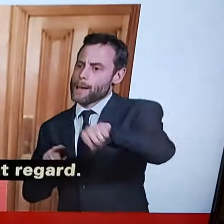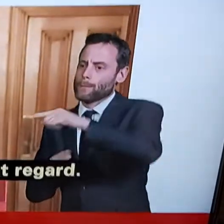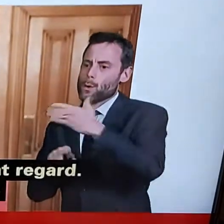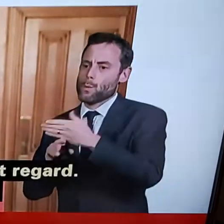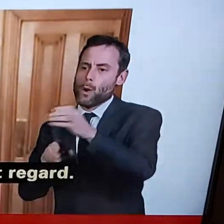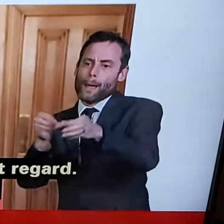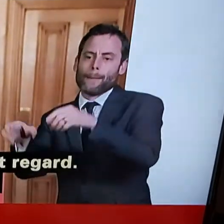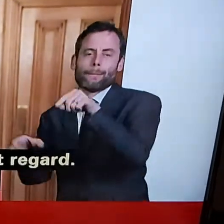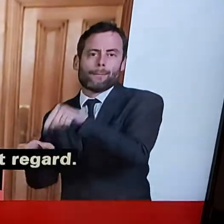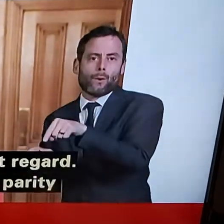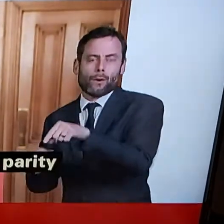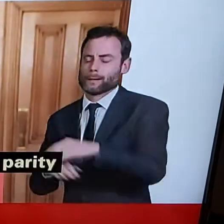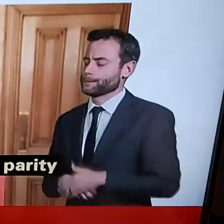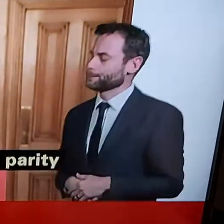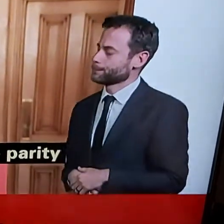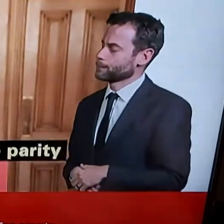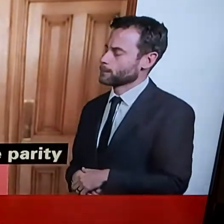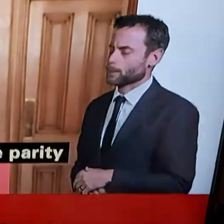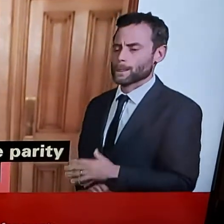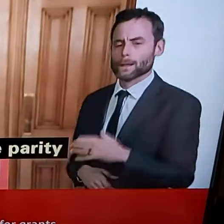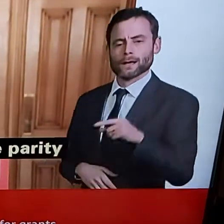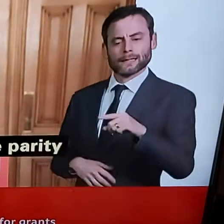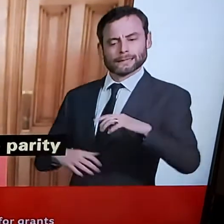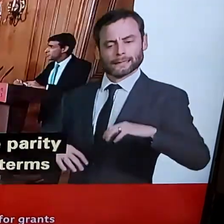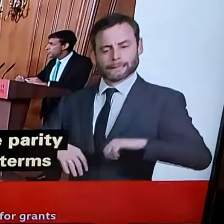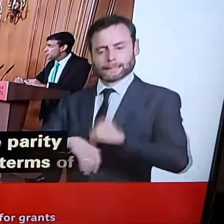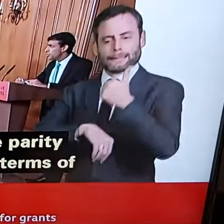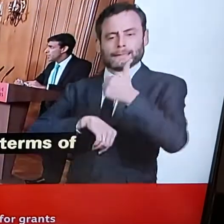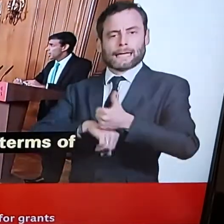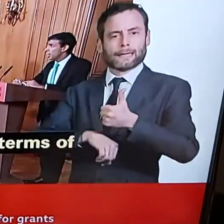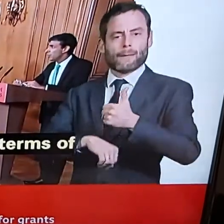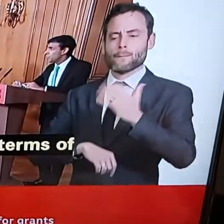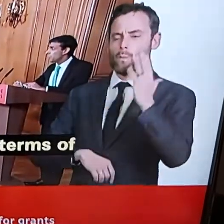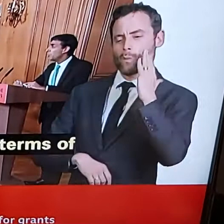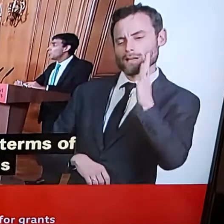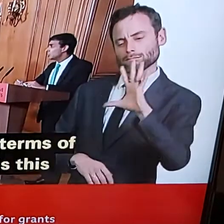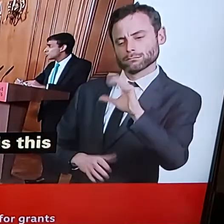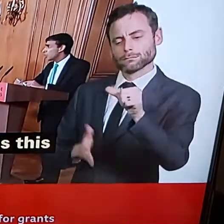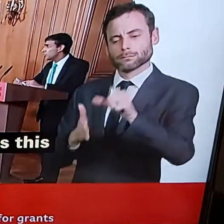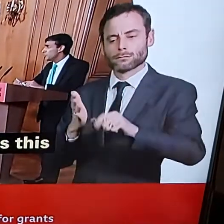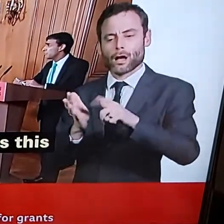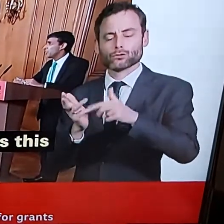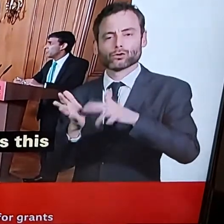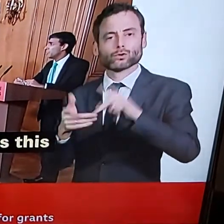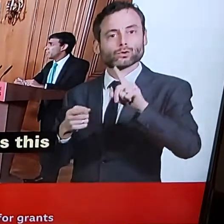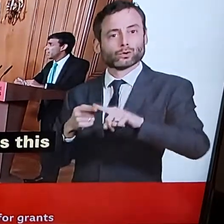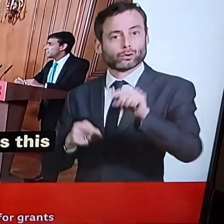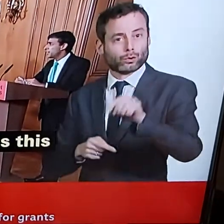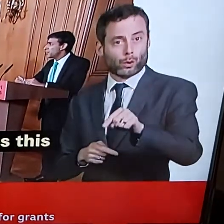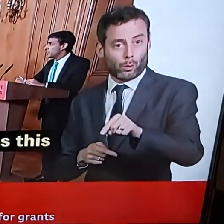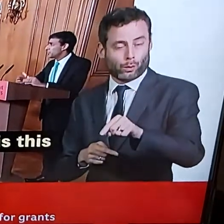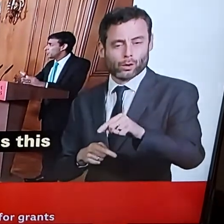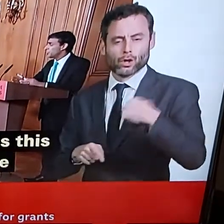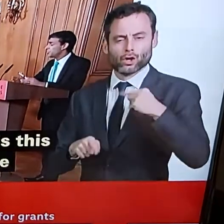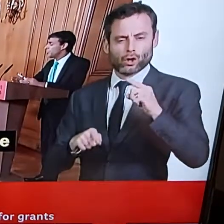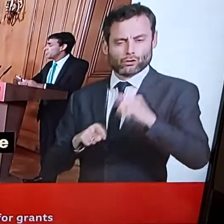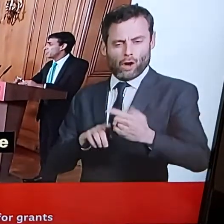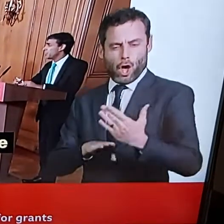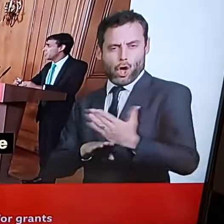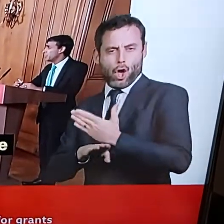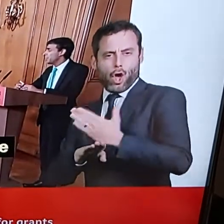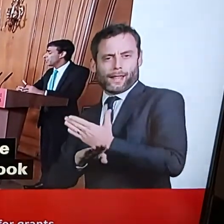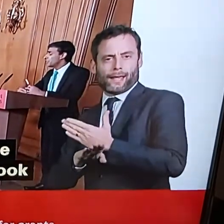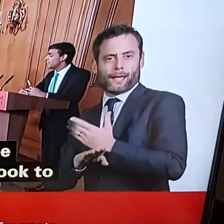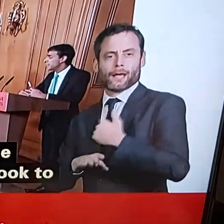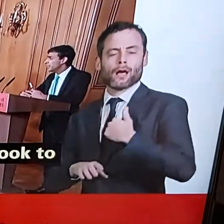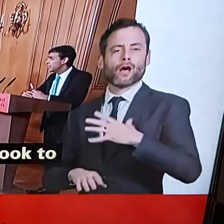timing, our expectation is that this will be up and running by the beginning of June. We will look to try and do it faster than that, but I don't want to